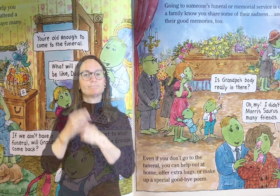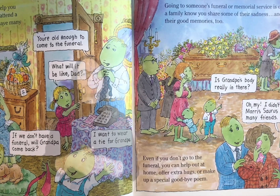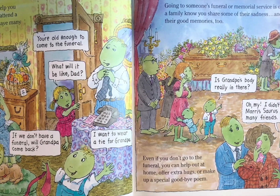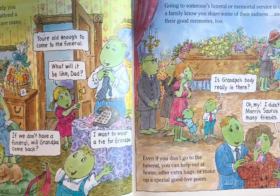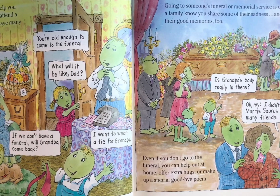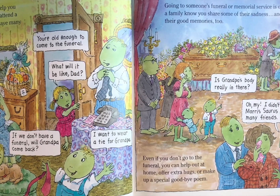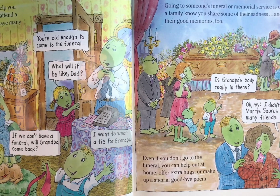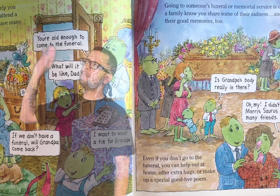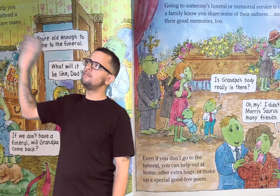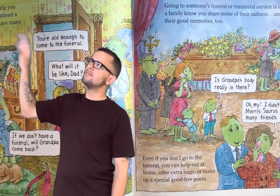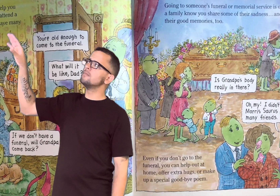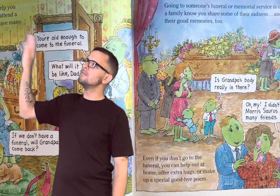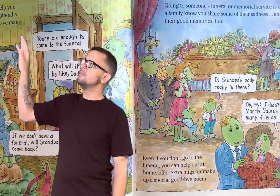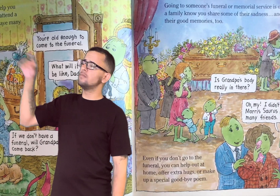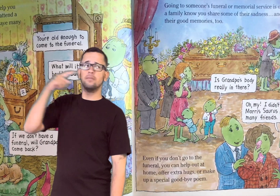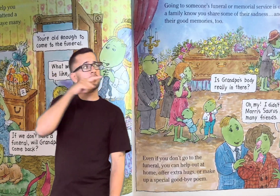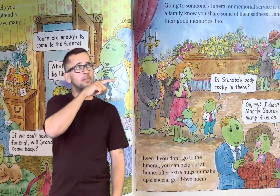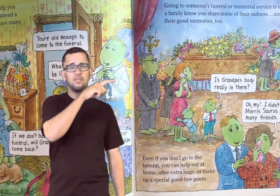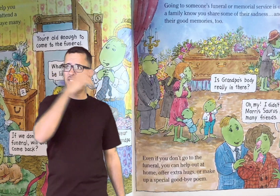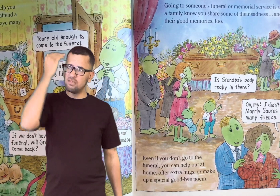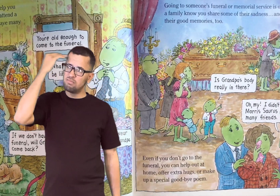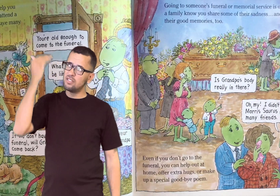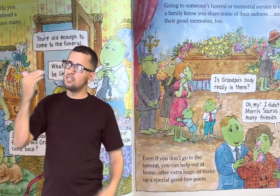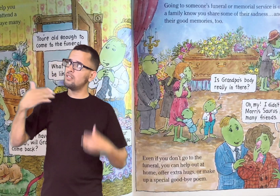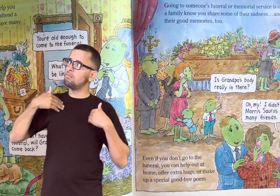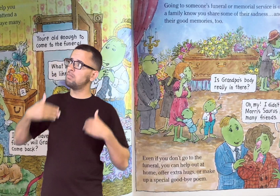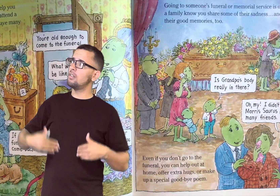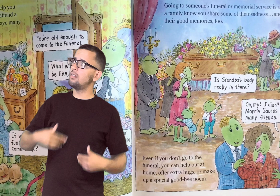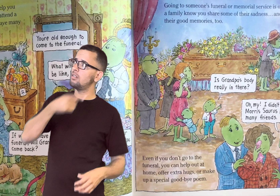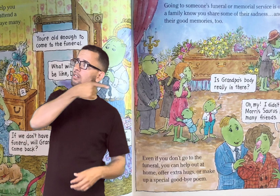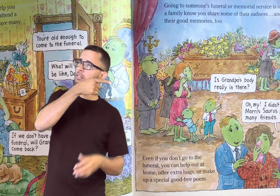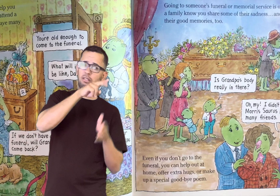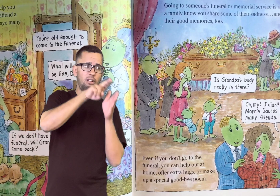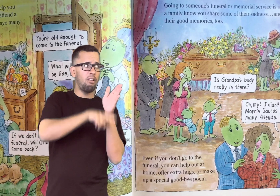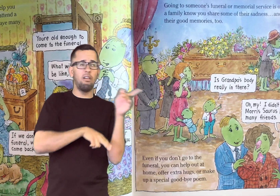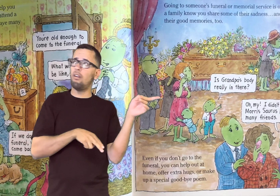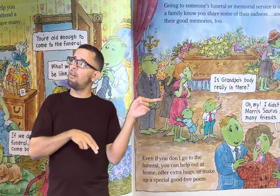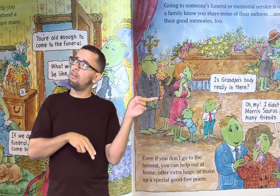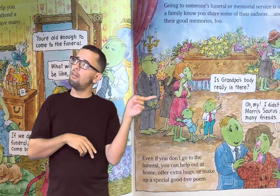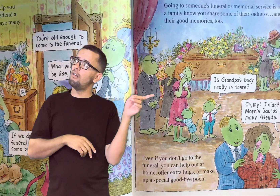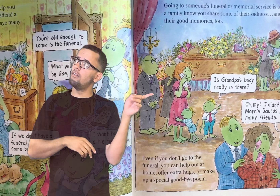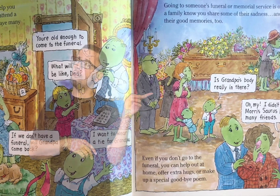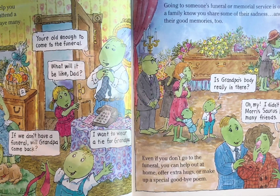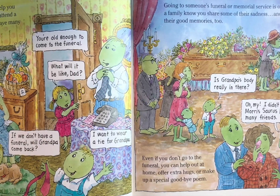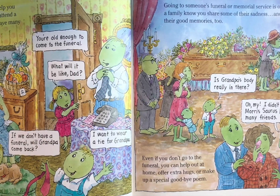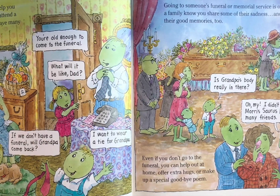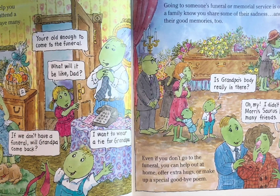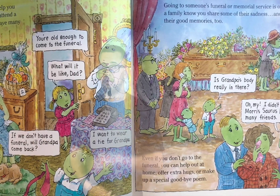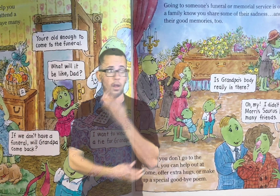good memories too. Is Grandpa's body really in there?